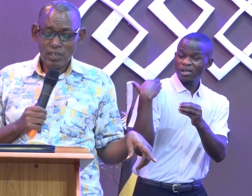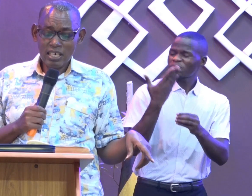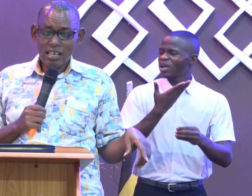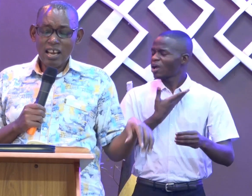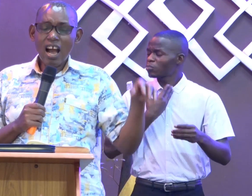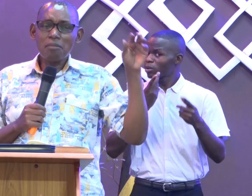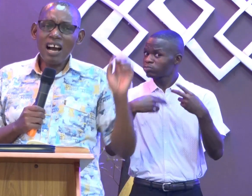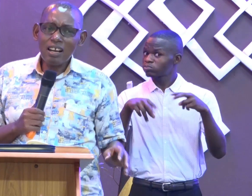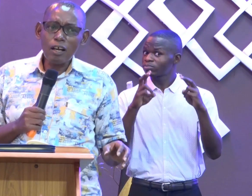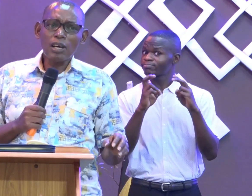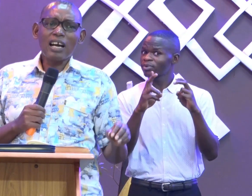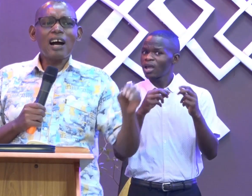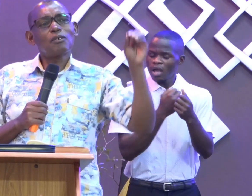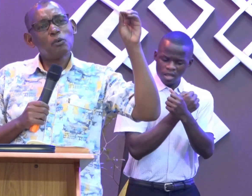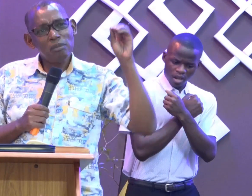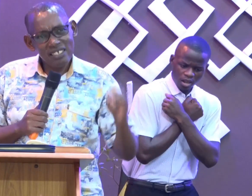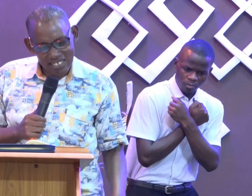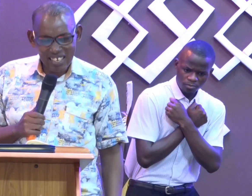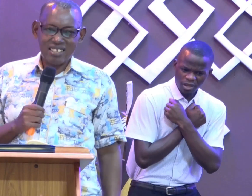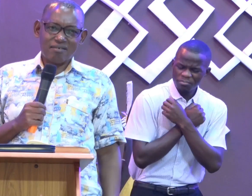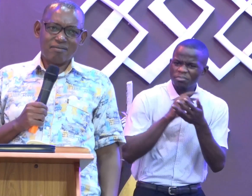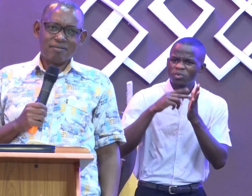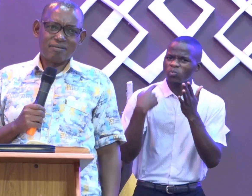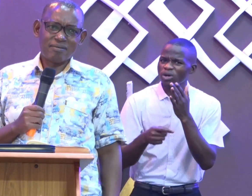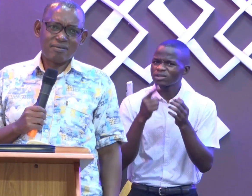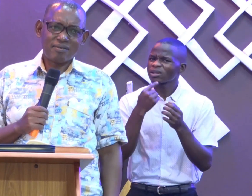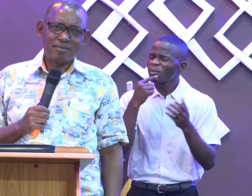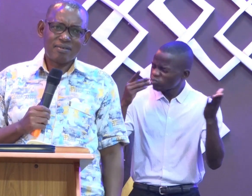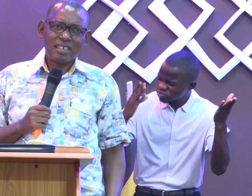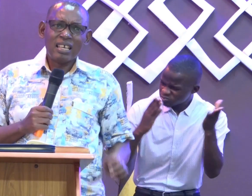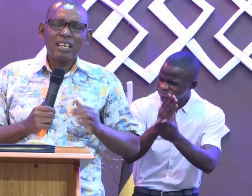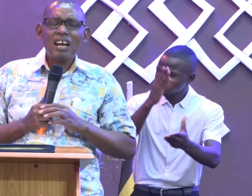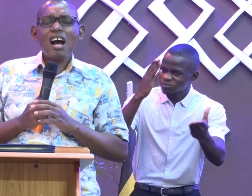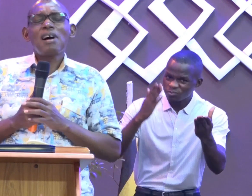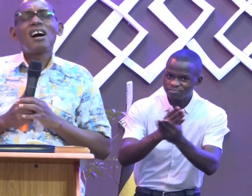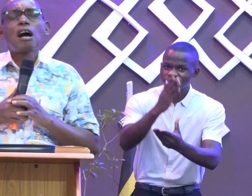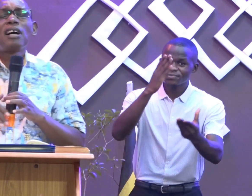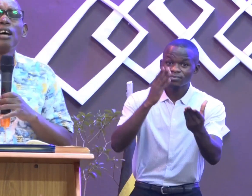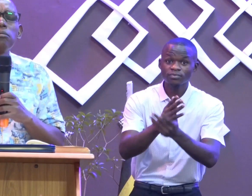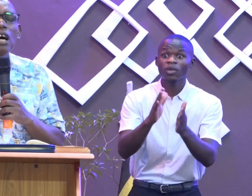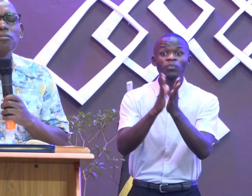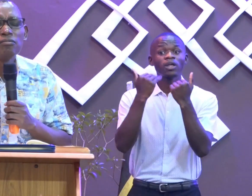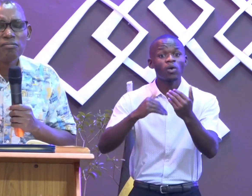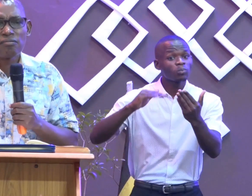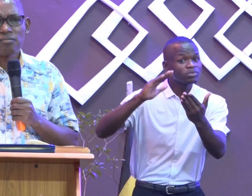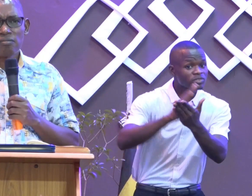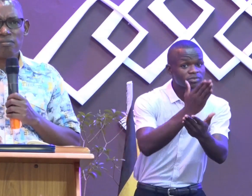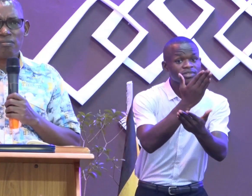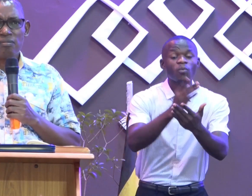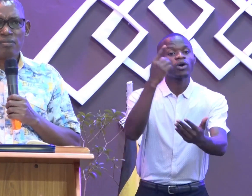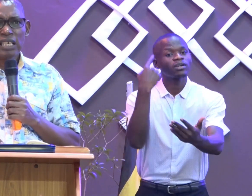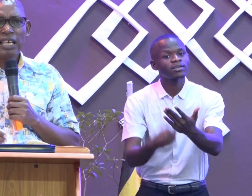yacho. My brethren, abagalwa agumiza. He has made it a firm. Abagabana bulamu.